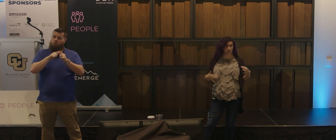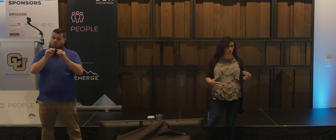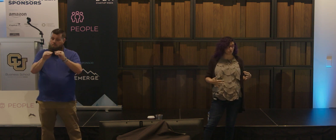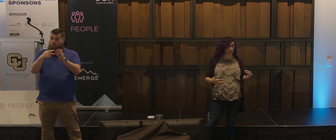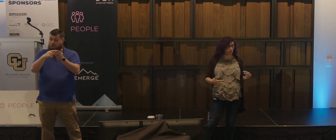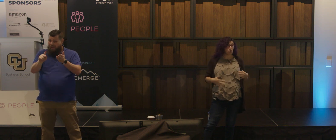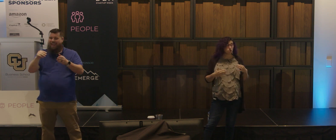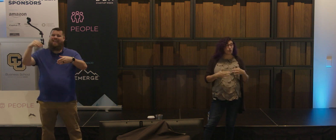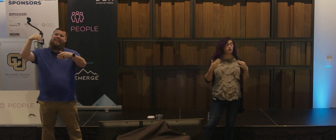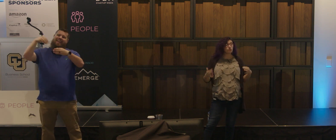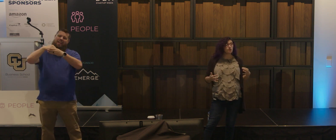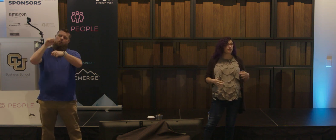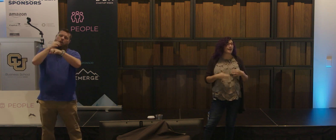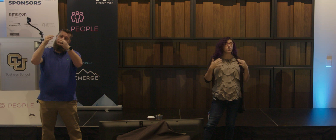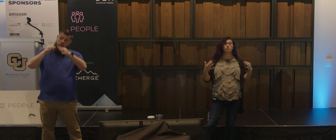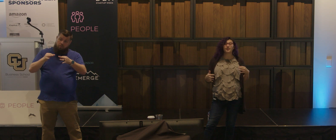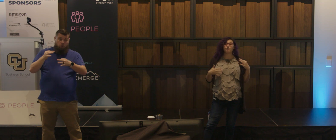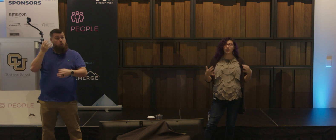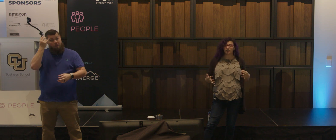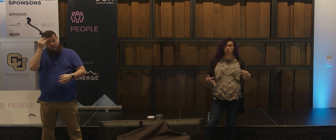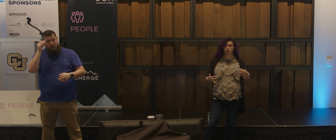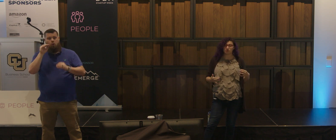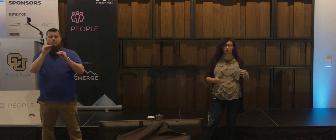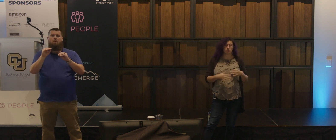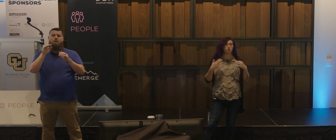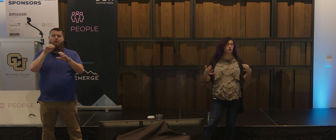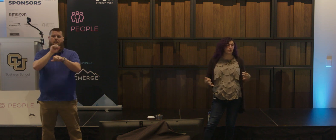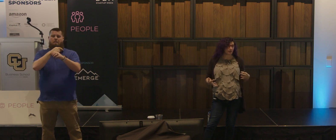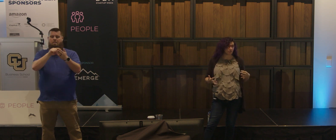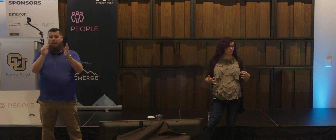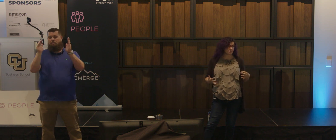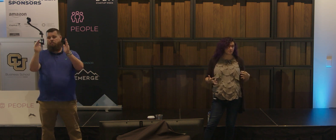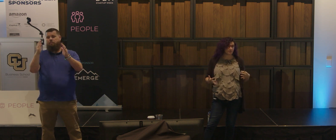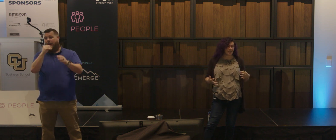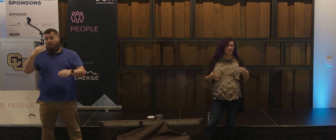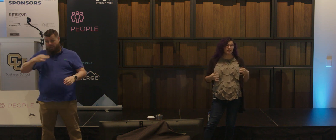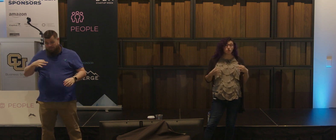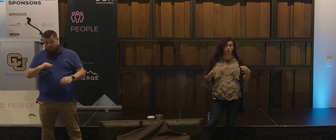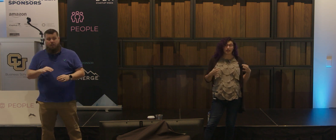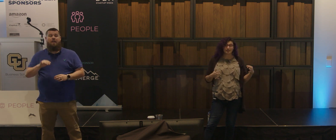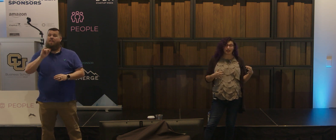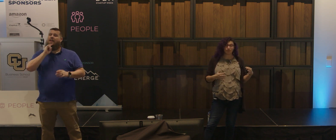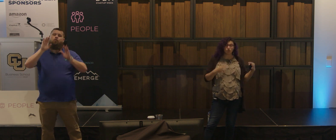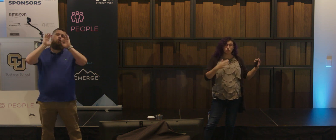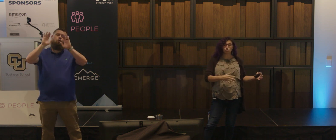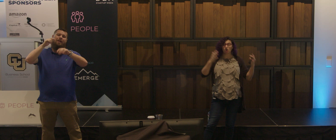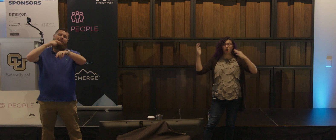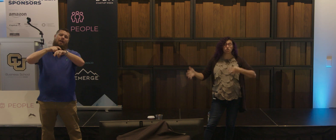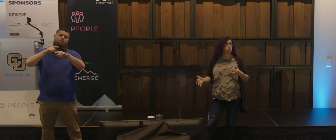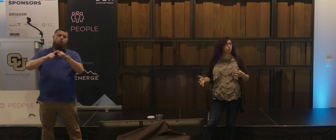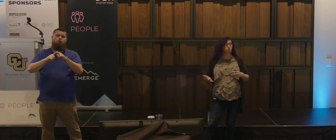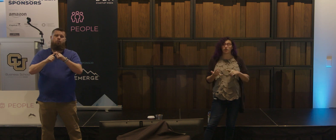in your job description. So when you think about that and you put that pay range in your job description, you put in the benefits, that's a great time